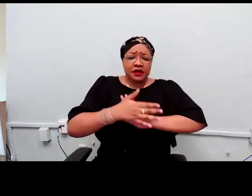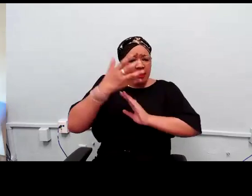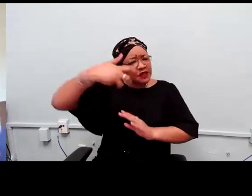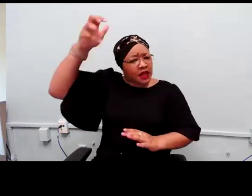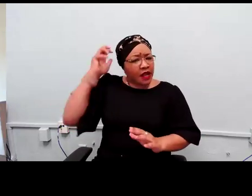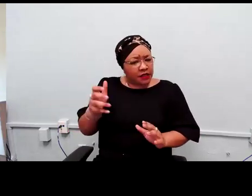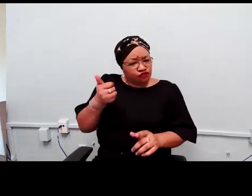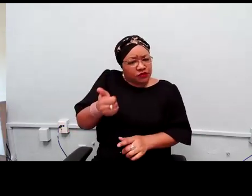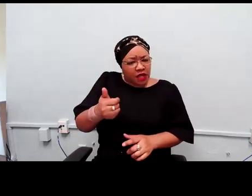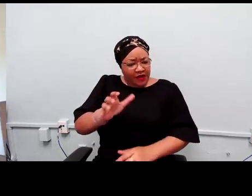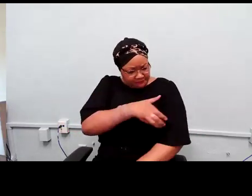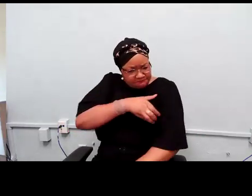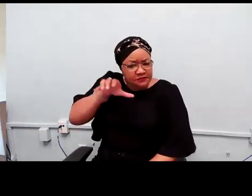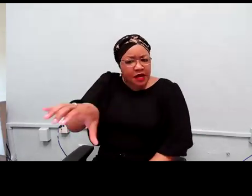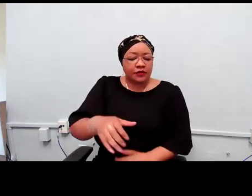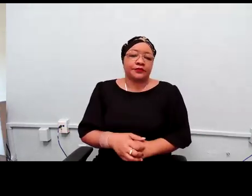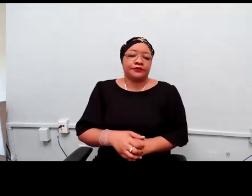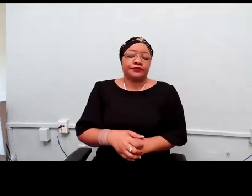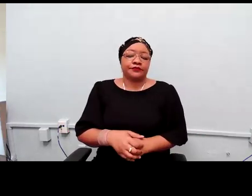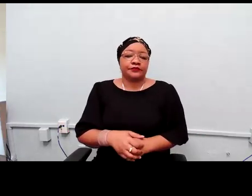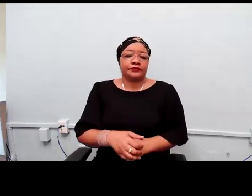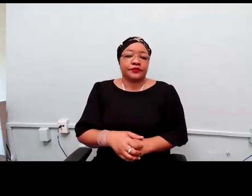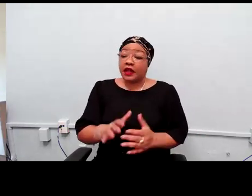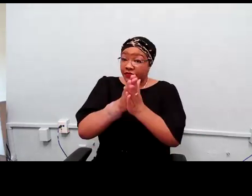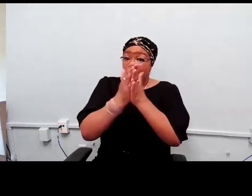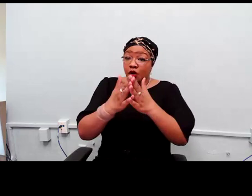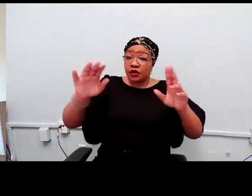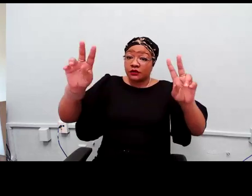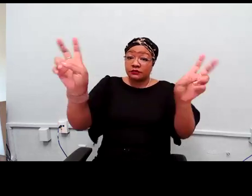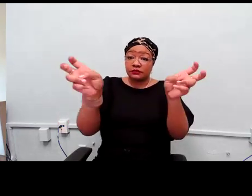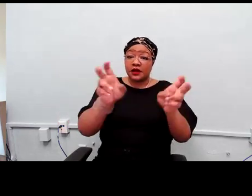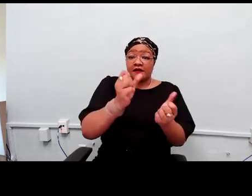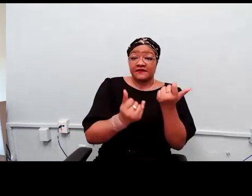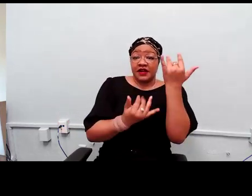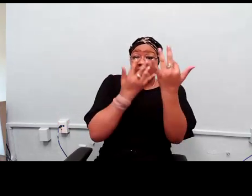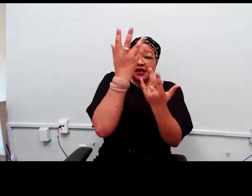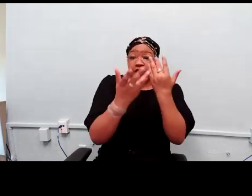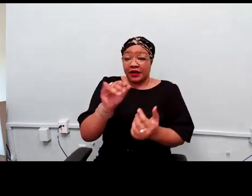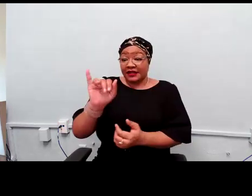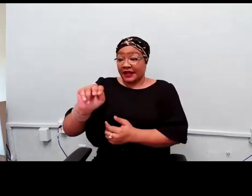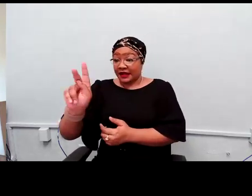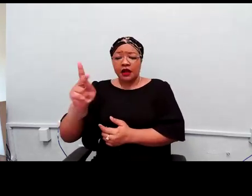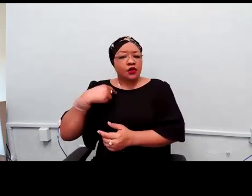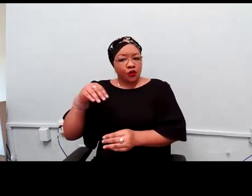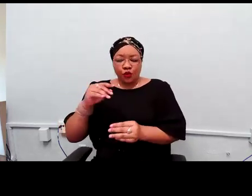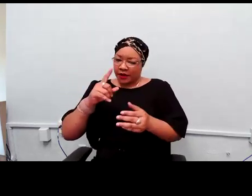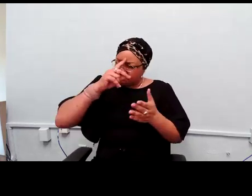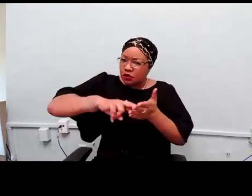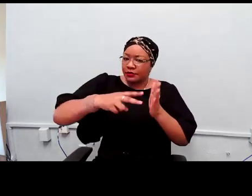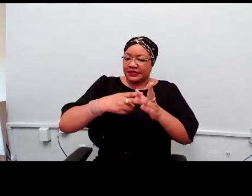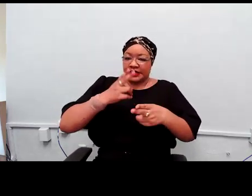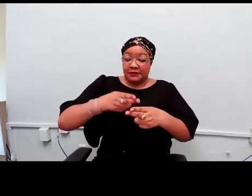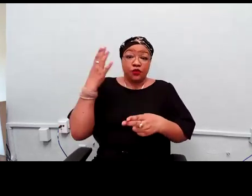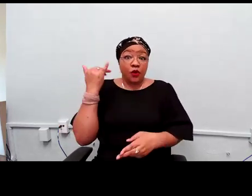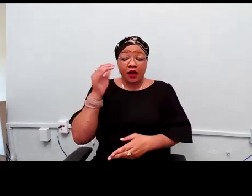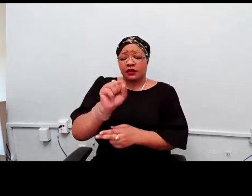name. And we wanted to do that consciously just to claim the space. Because, like I say, social action writing has